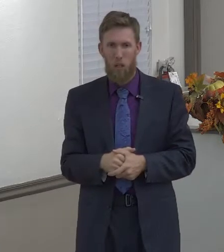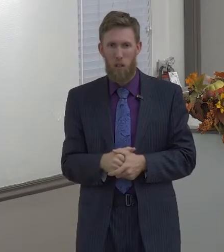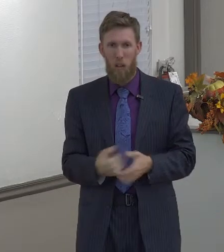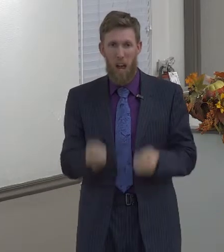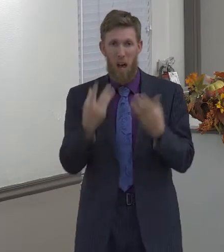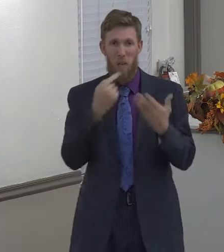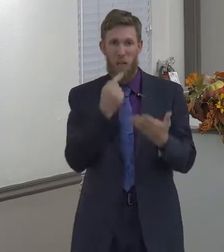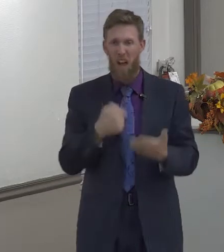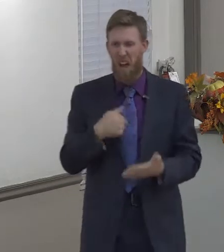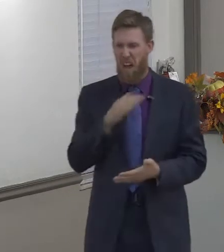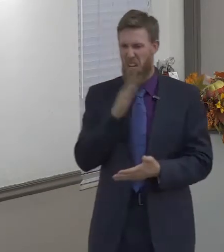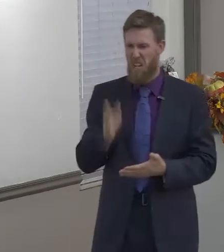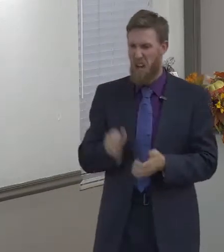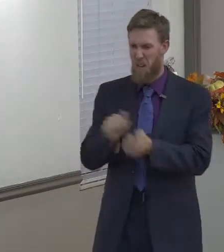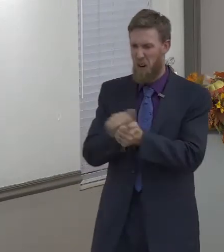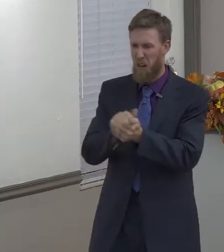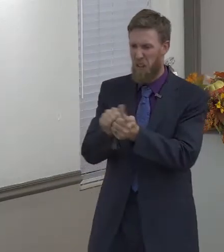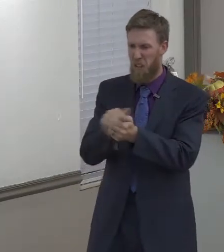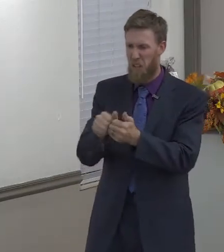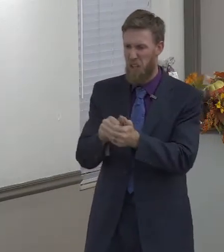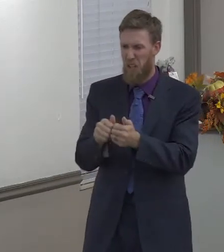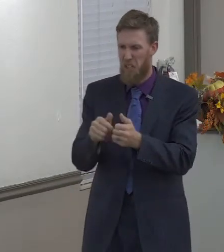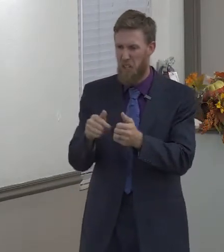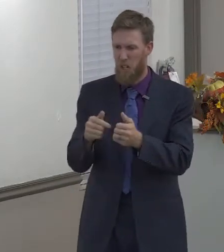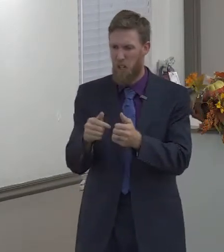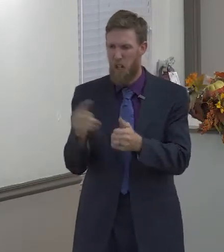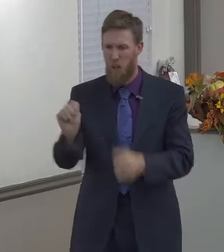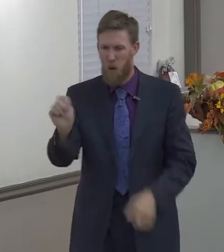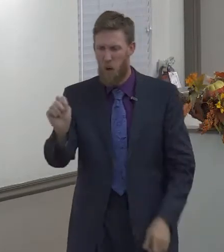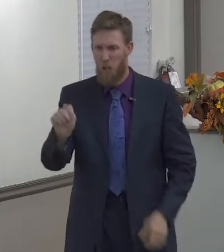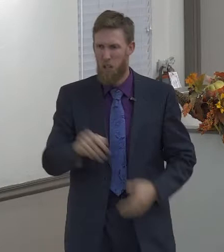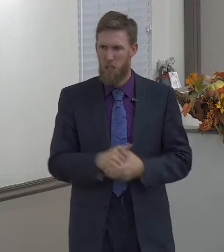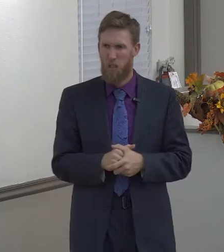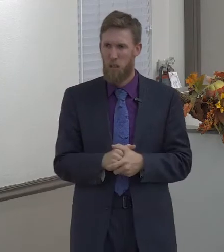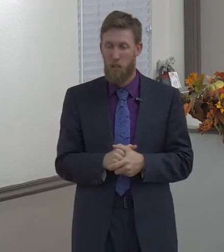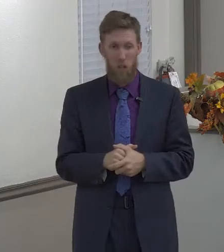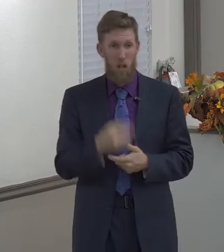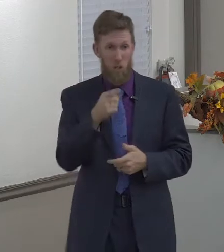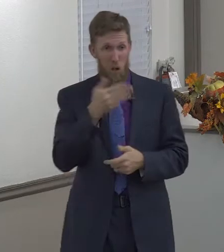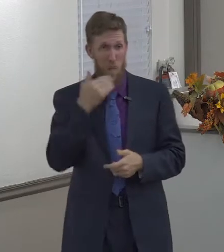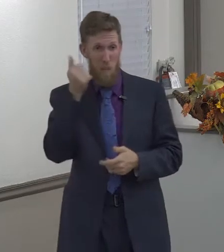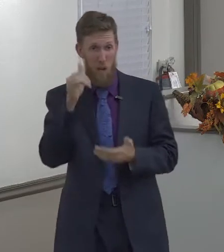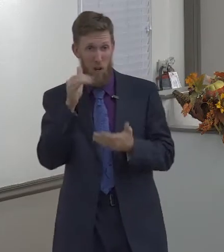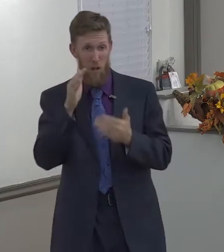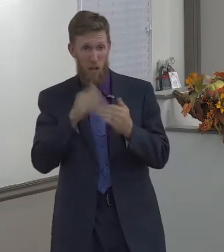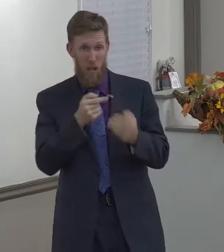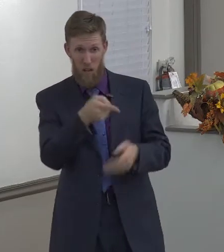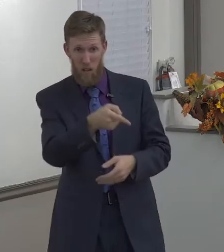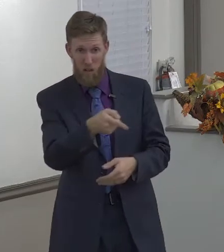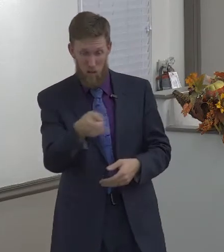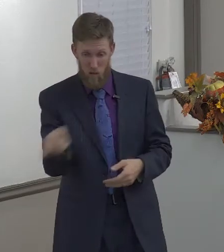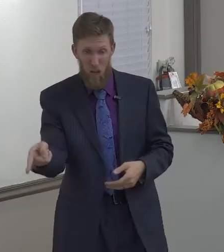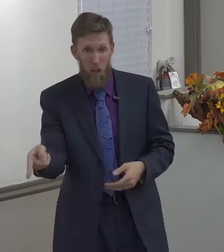Somebody's doing it, and if you're unwilling to do it because you're too good for it, well, that means you're better than the one that is doing it.